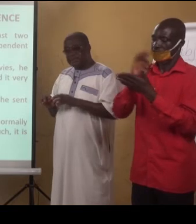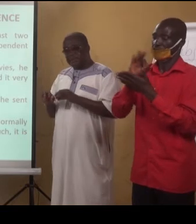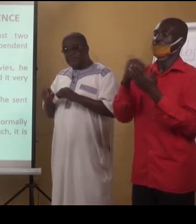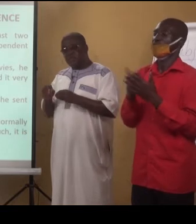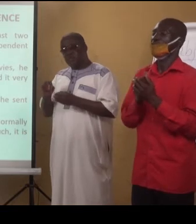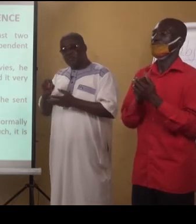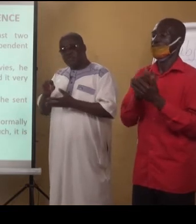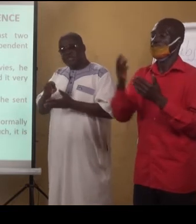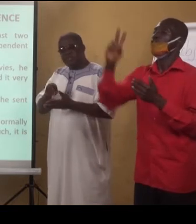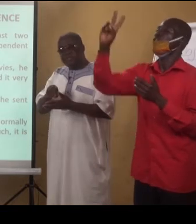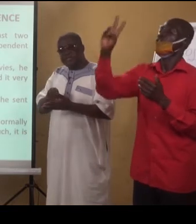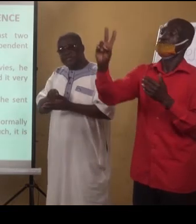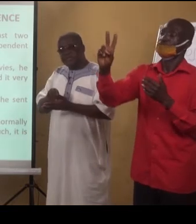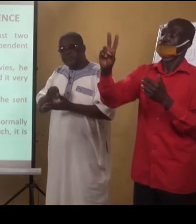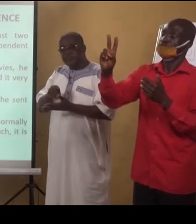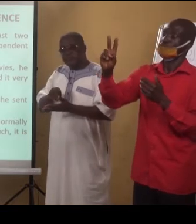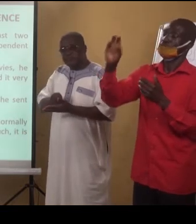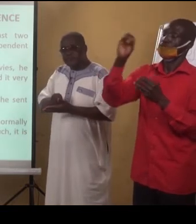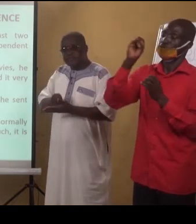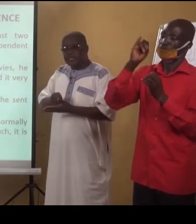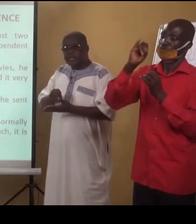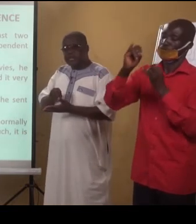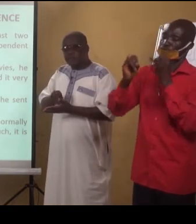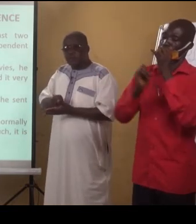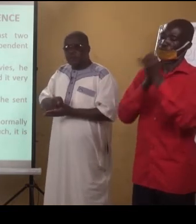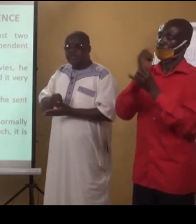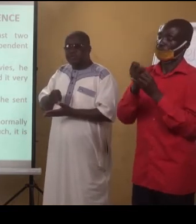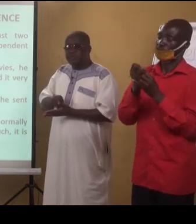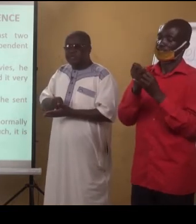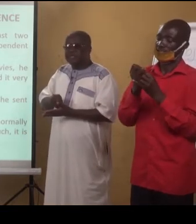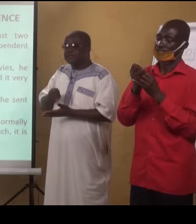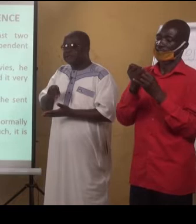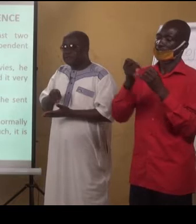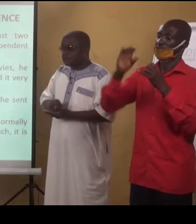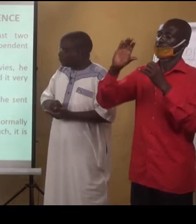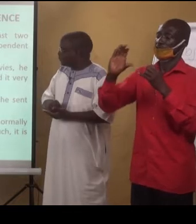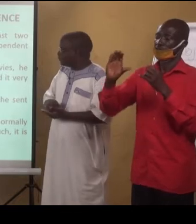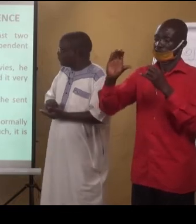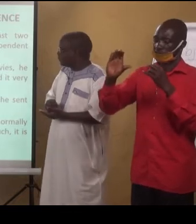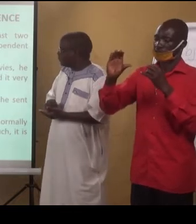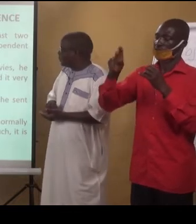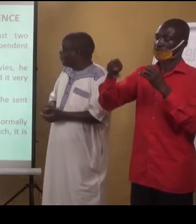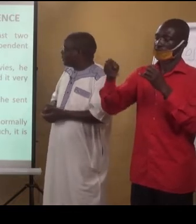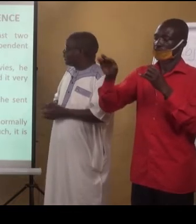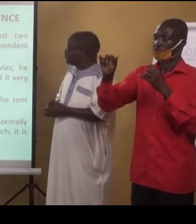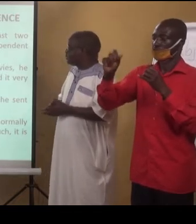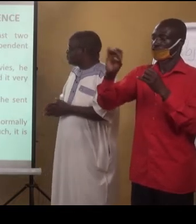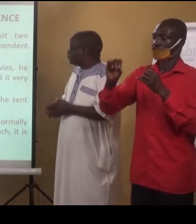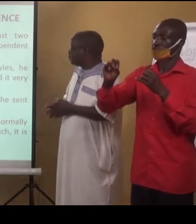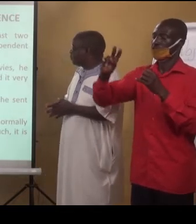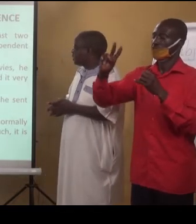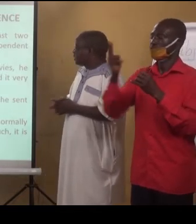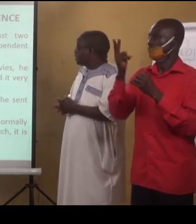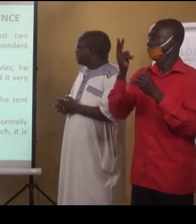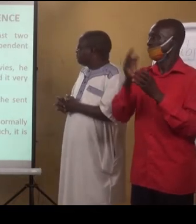sentence, there are 2 independent clauses and 1 dependent clause.